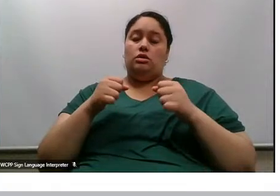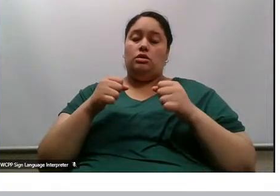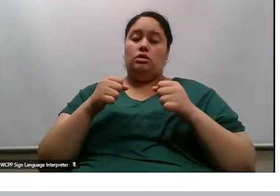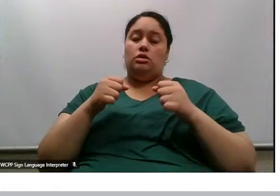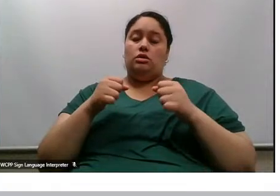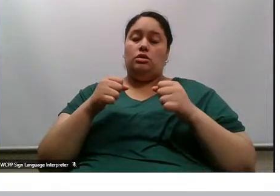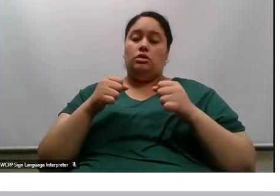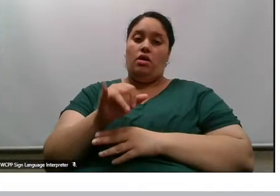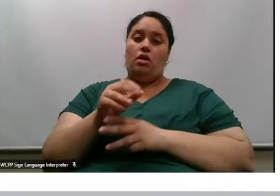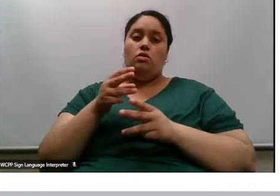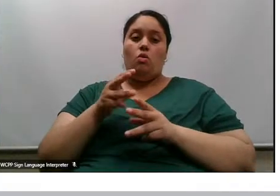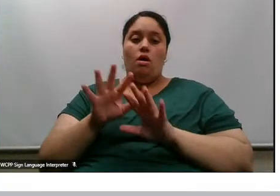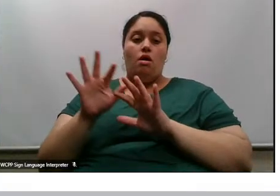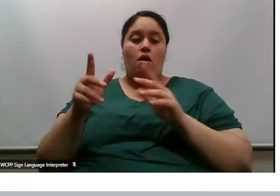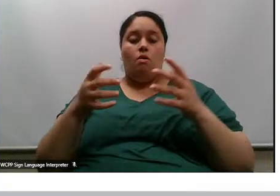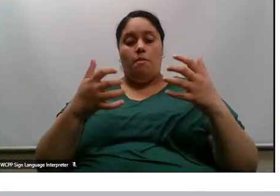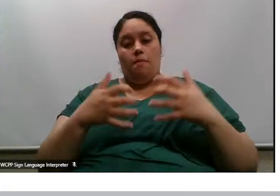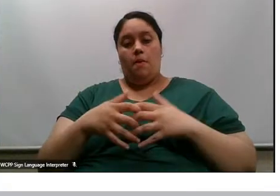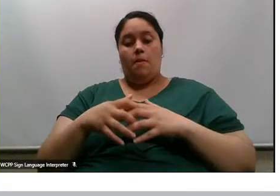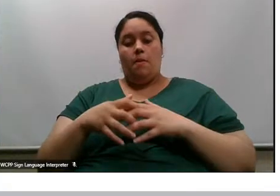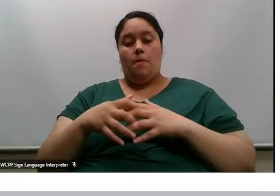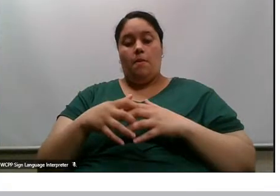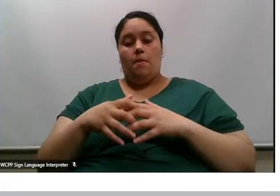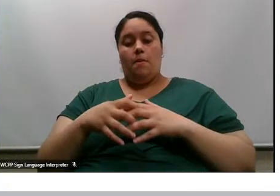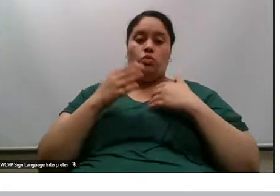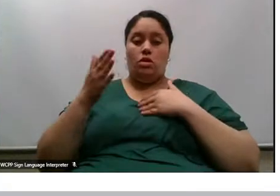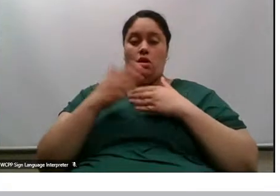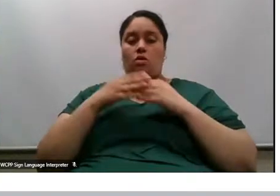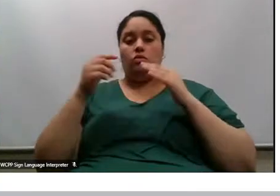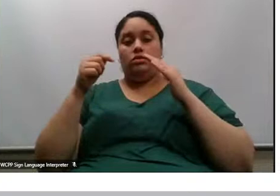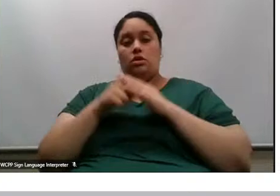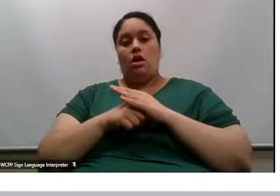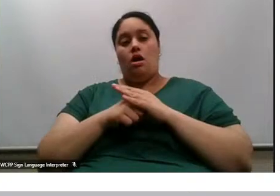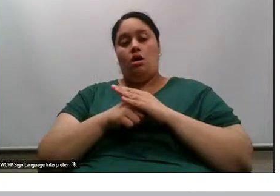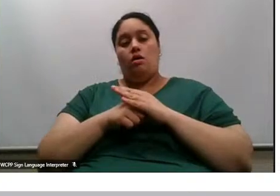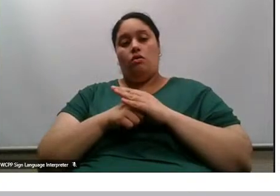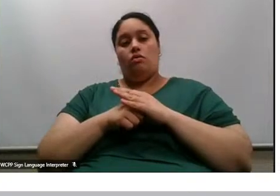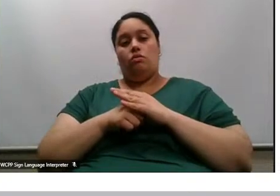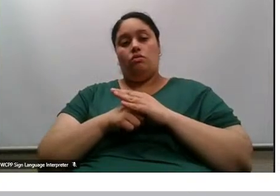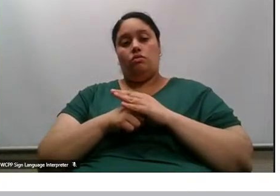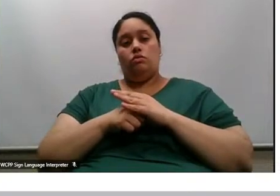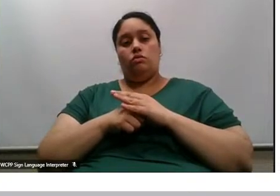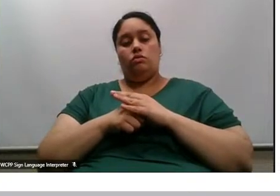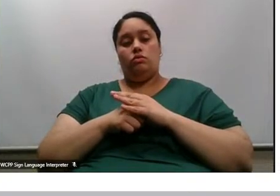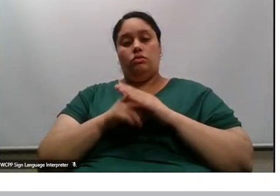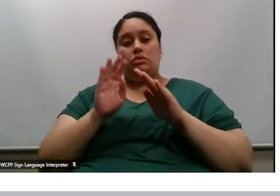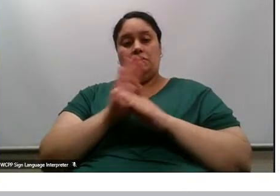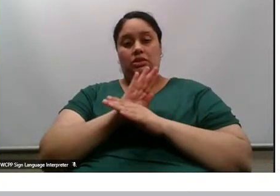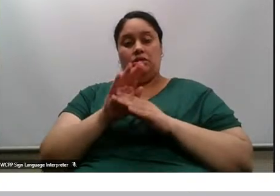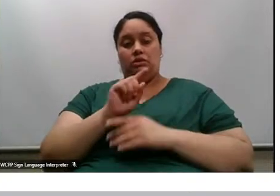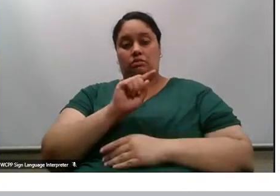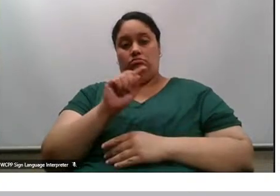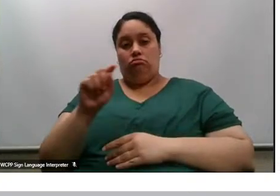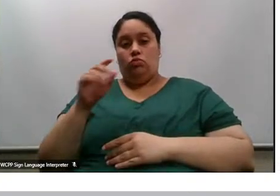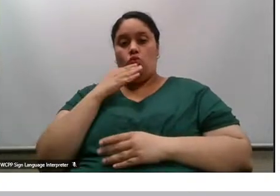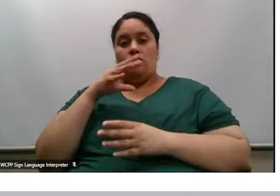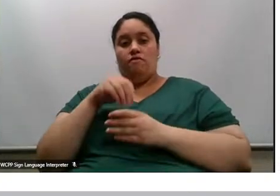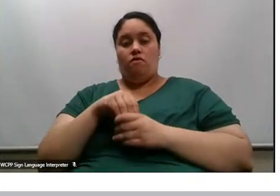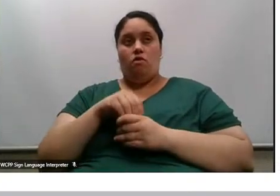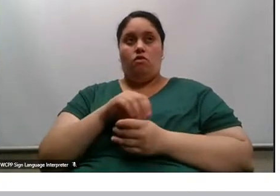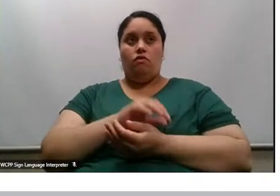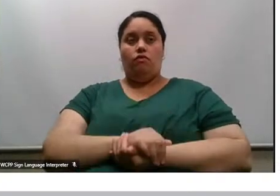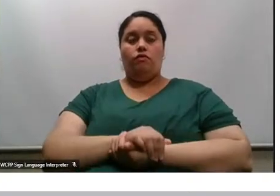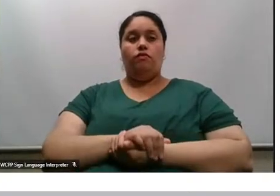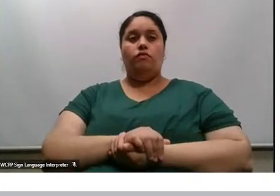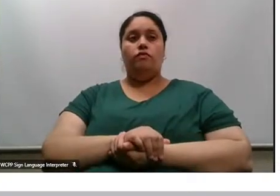in a way that is very dramatic. We close down those enterprises and